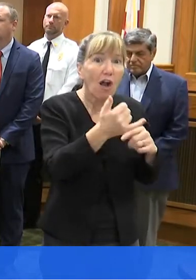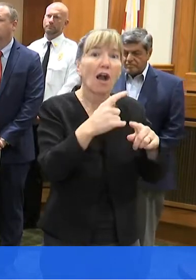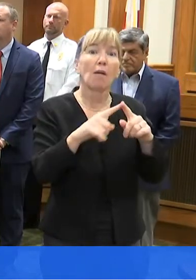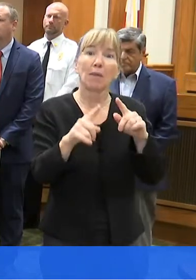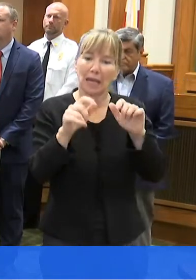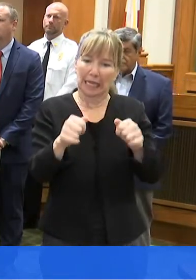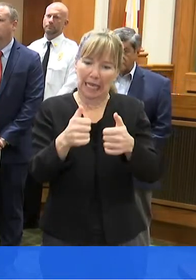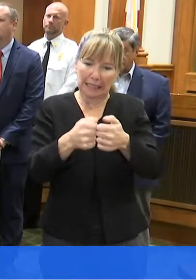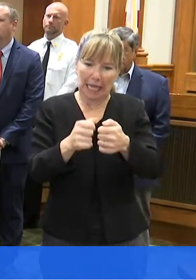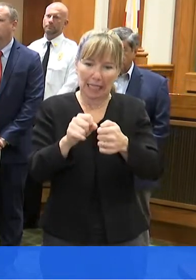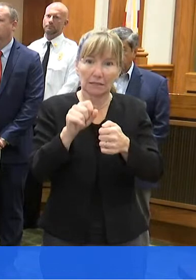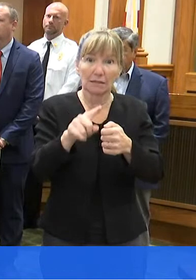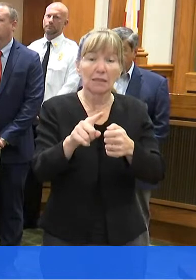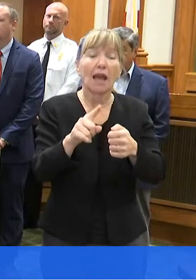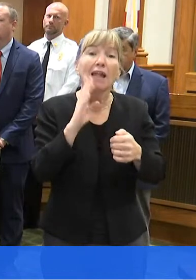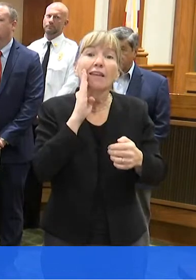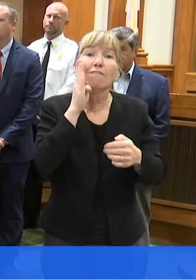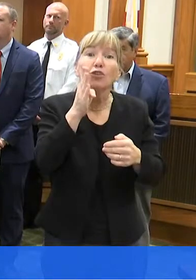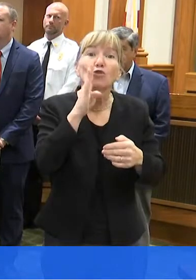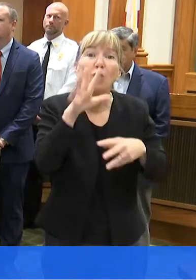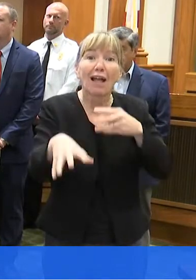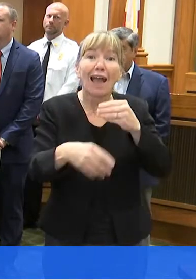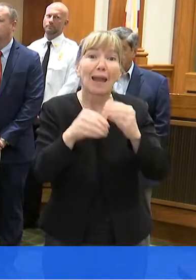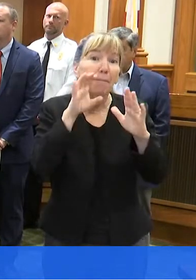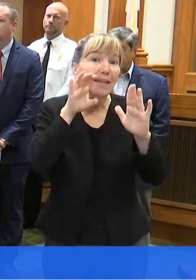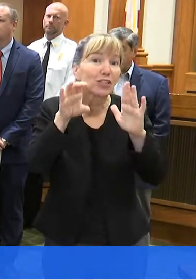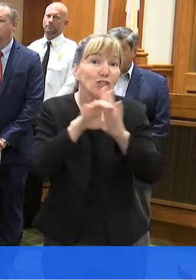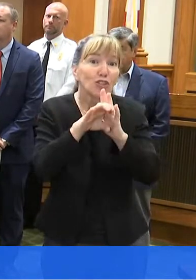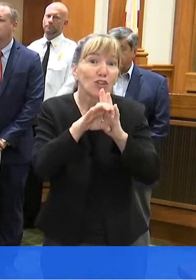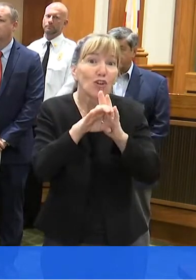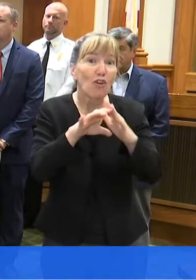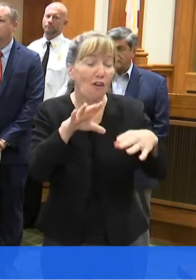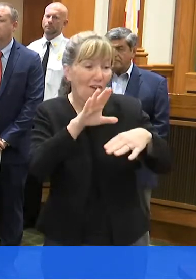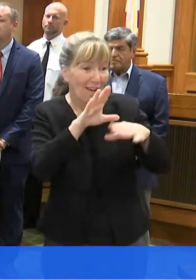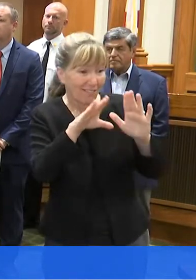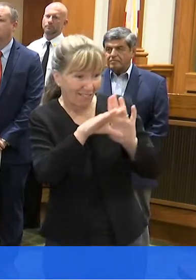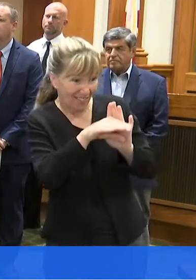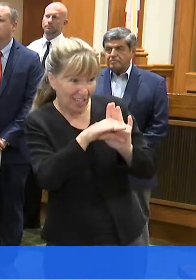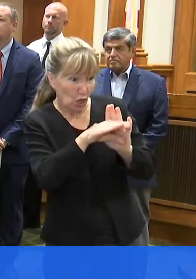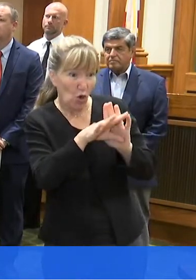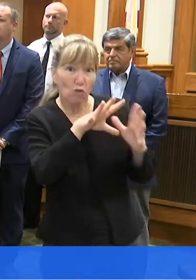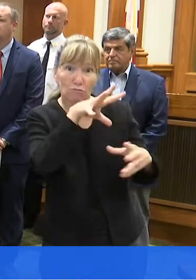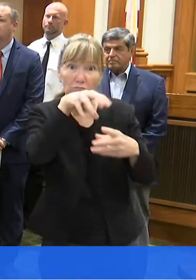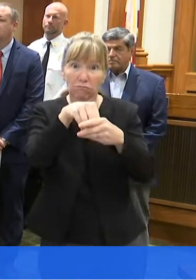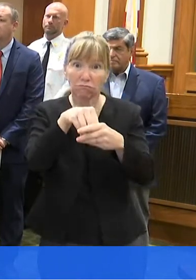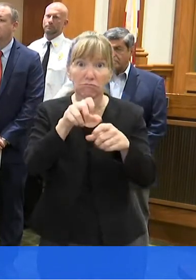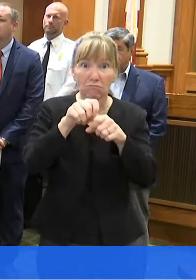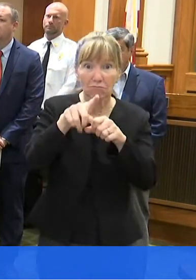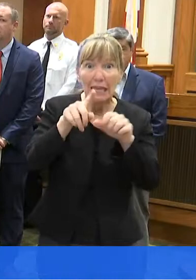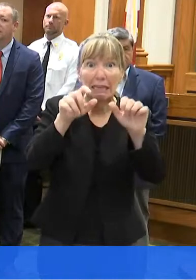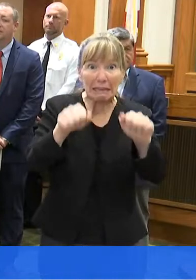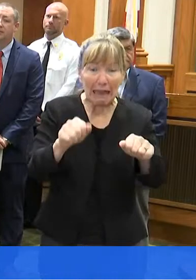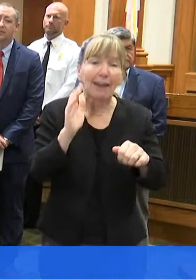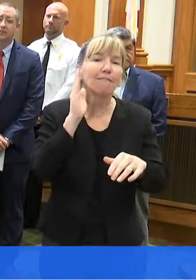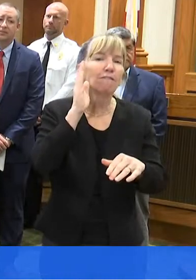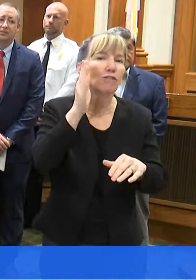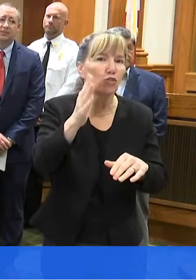able to text pictures. So if they need some pictures or videos, that'll be part of evidence in those future cases, though.